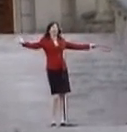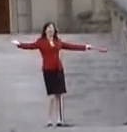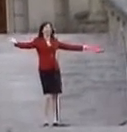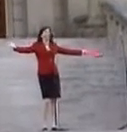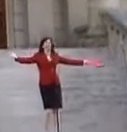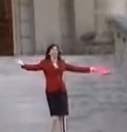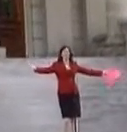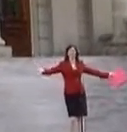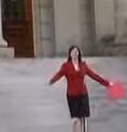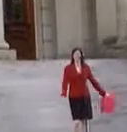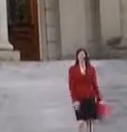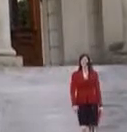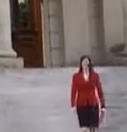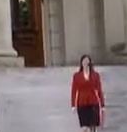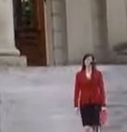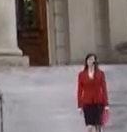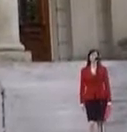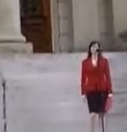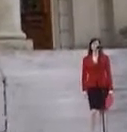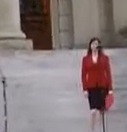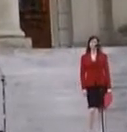it.